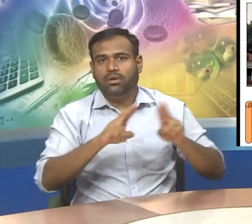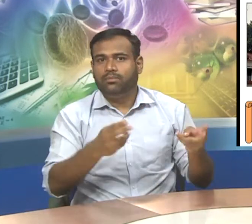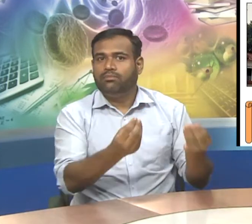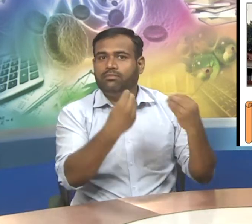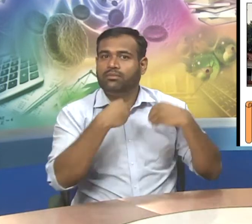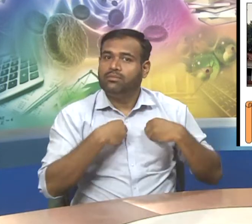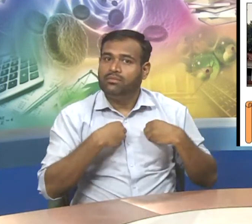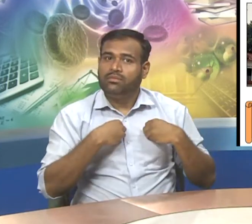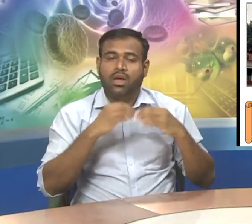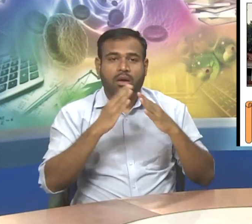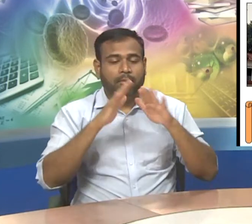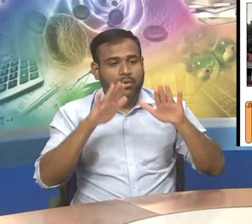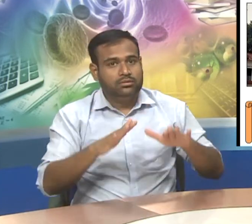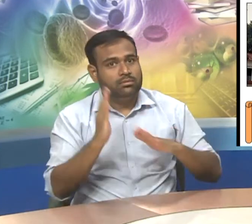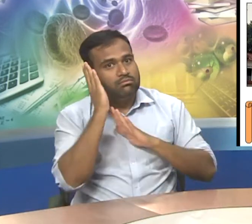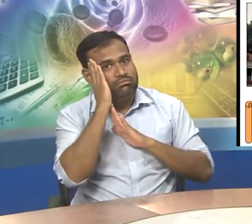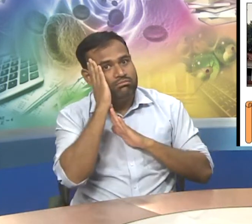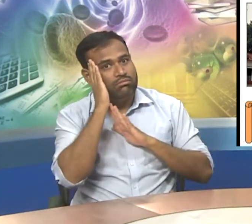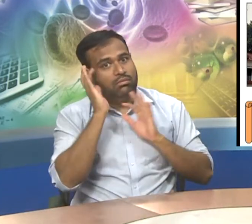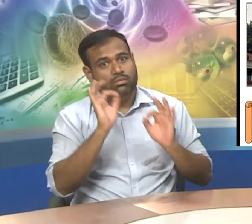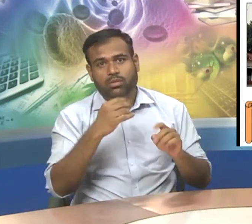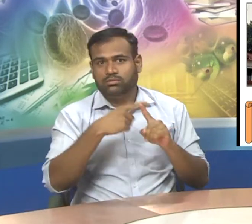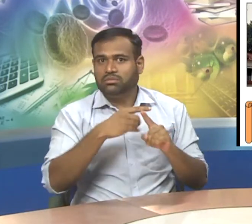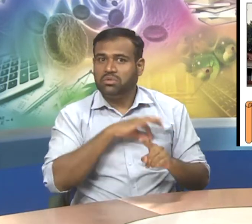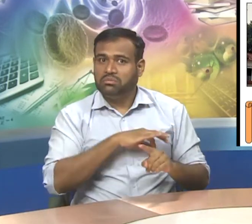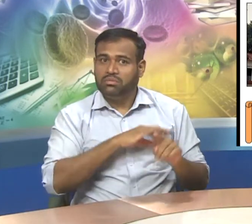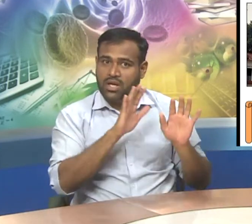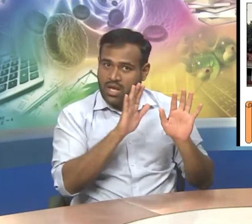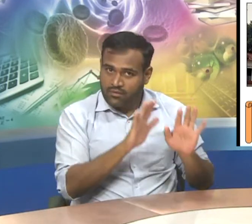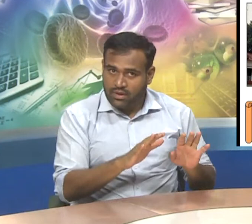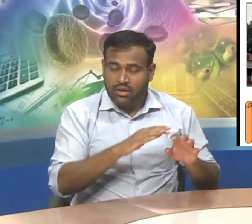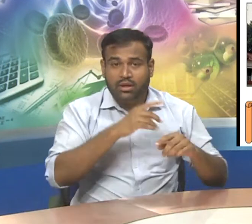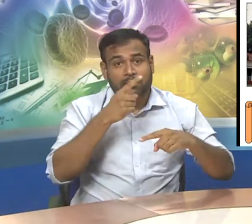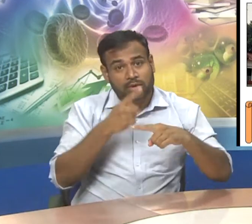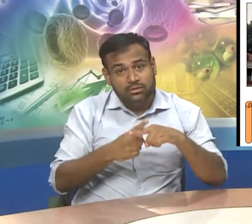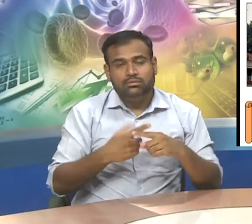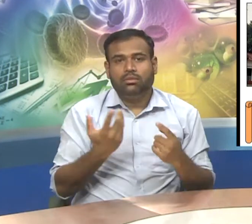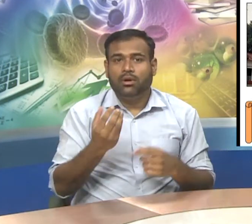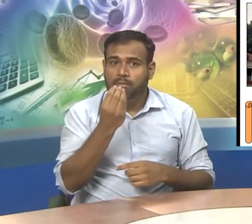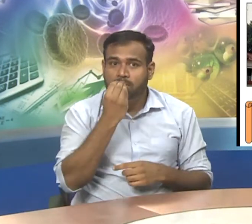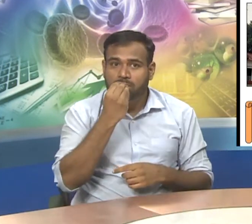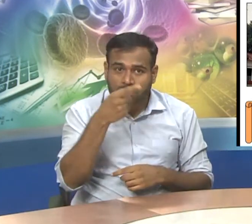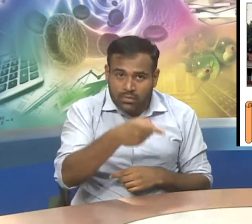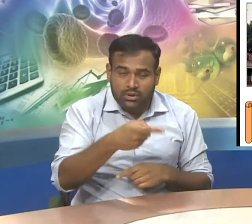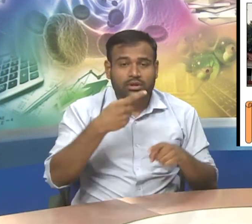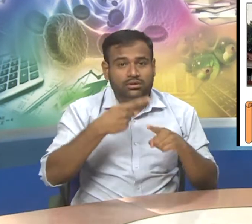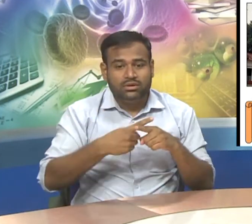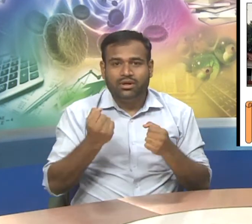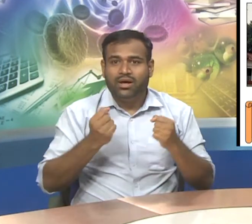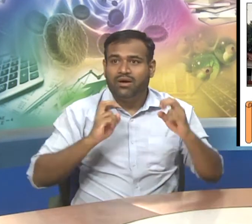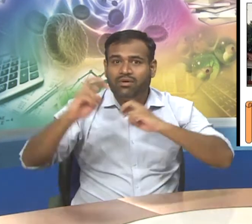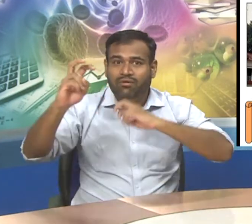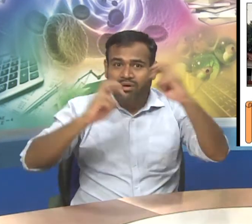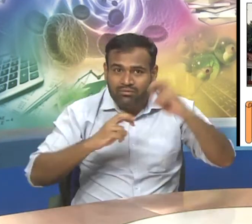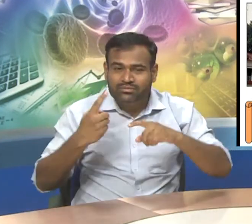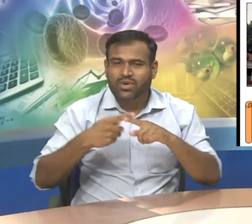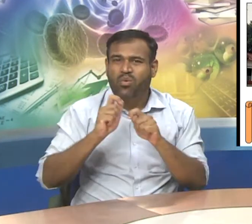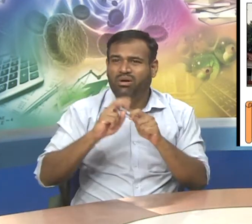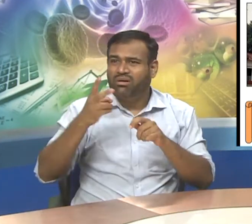of the governor. The Raj Bhavan, which is the rent-free residence that is given to the governor, and along with